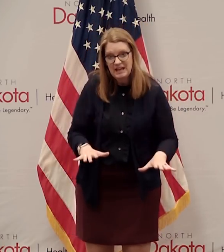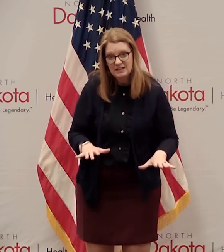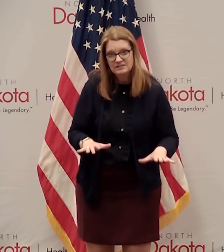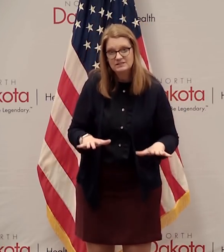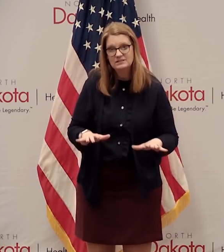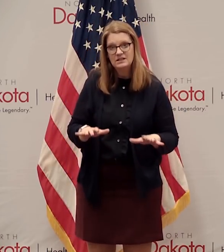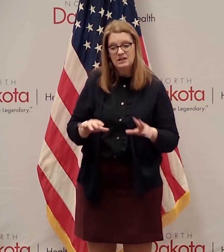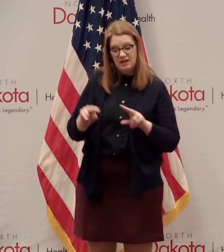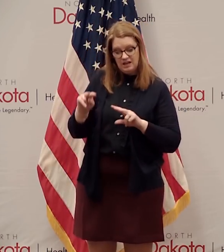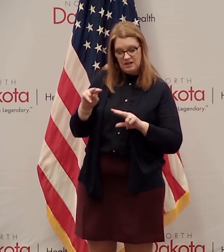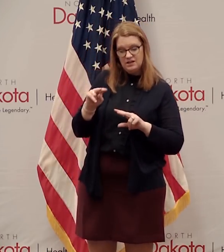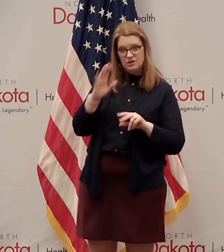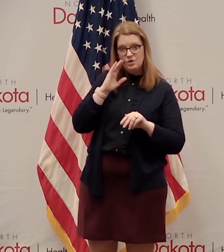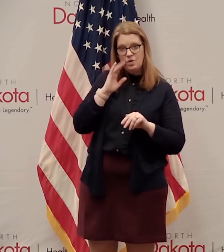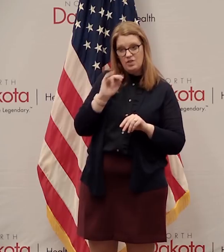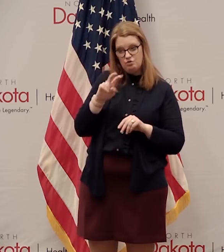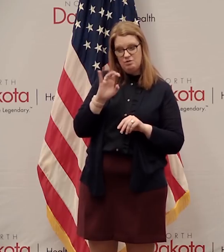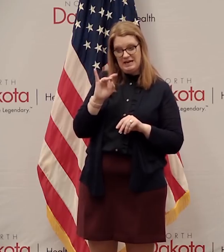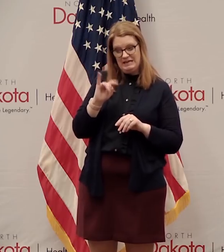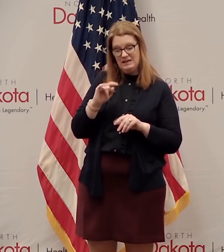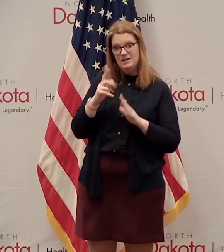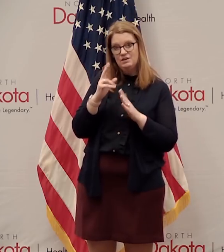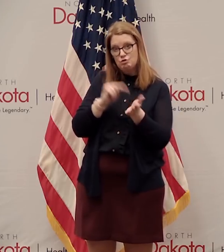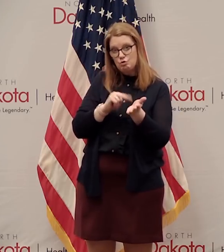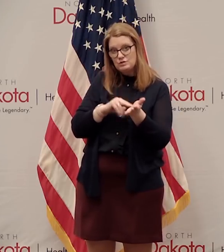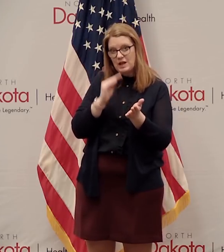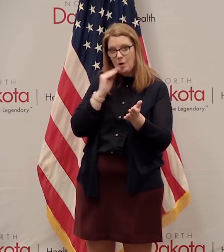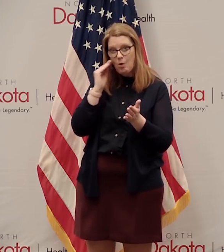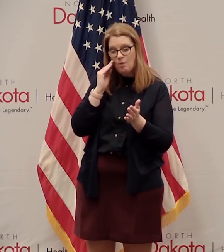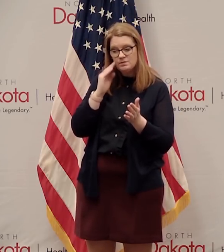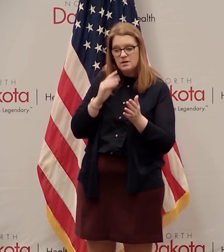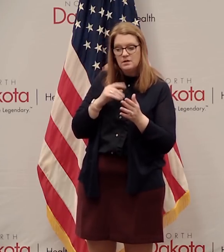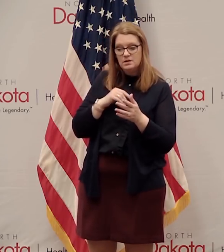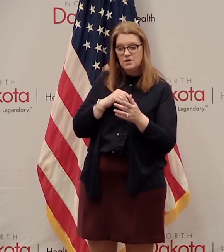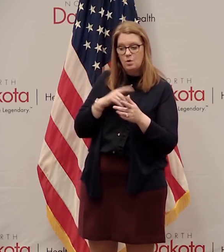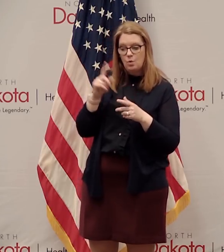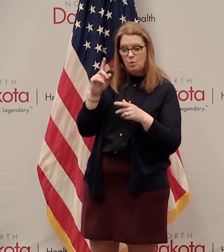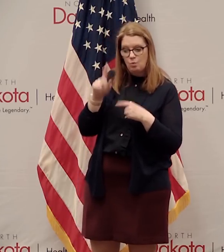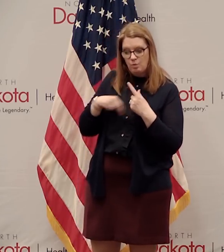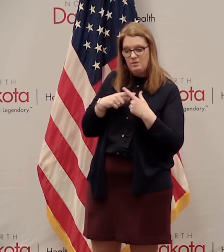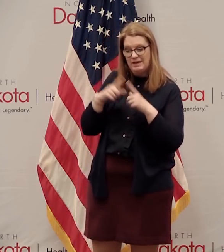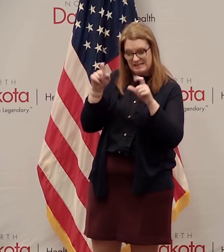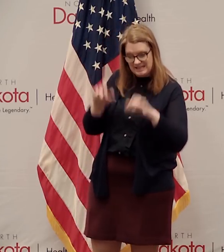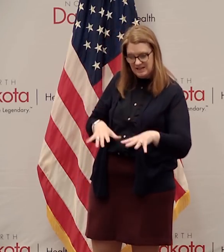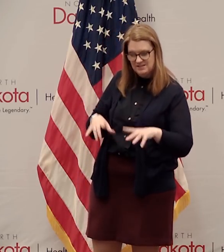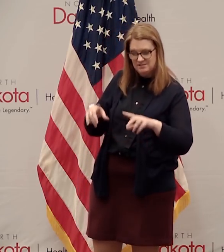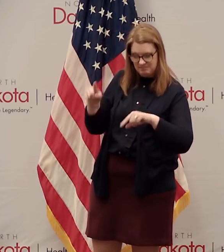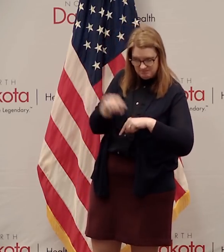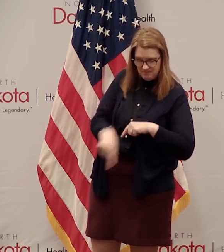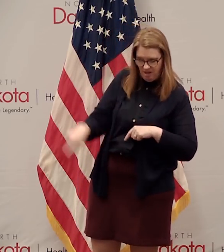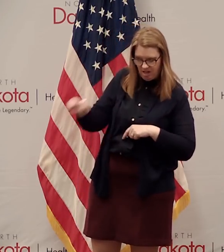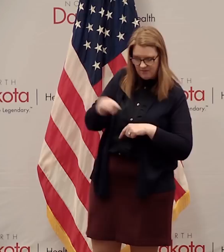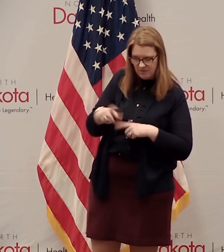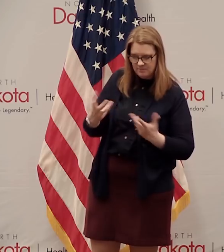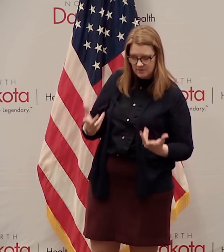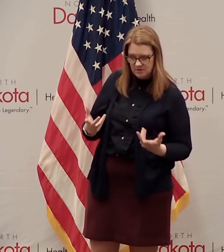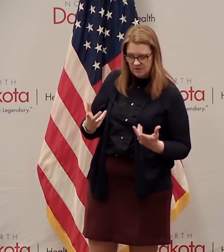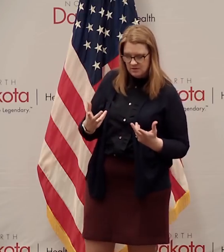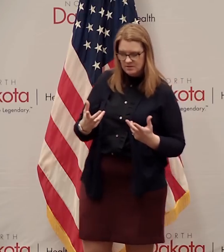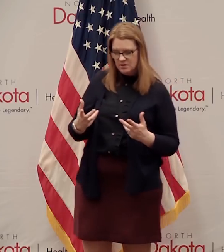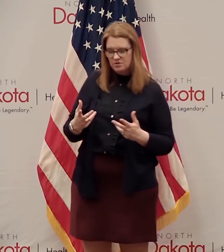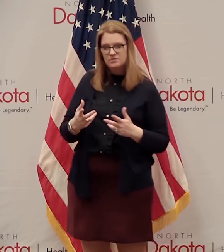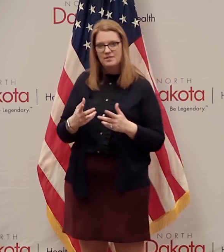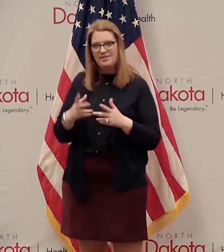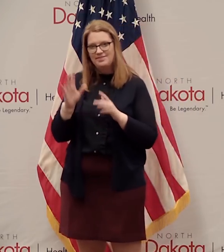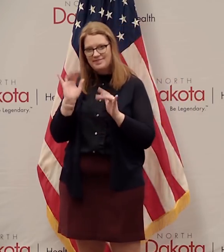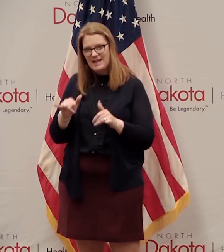long-term care facility, the 218, we're putting people at risk. I mean, people say, hey, open up a bar. Well, you open up a bar, well,